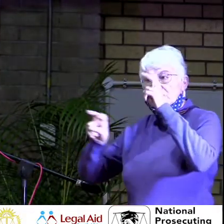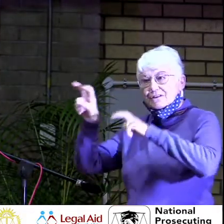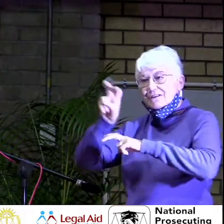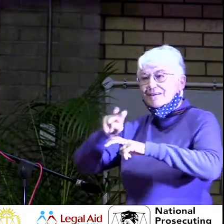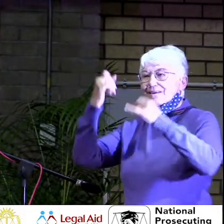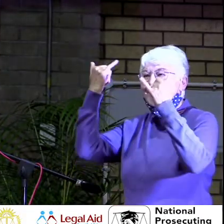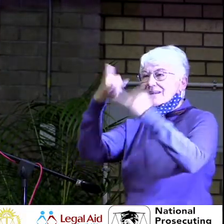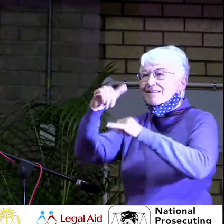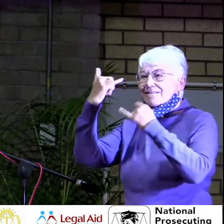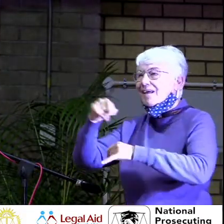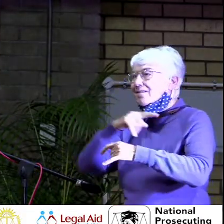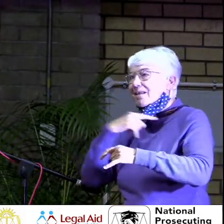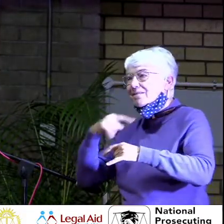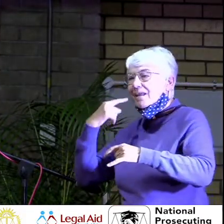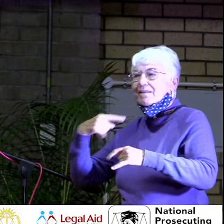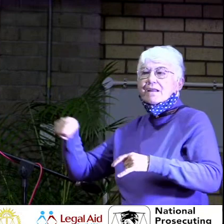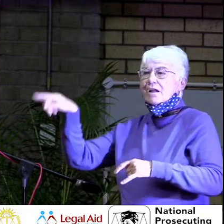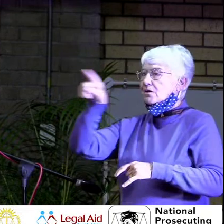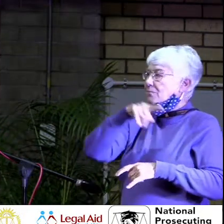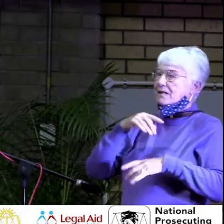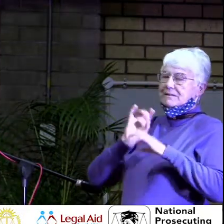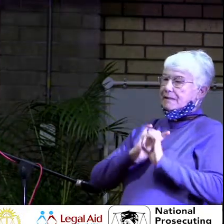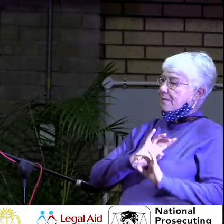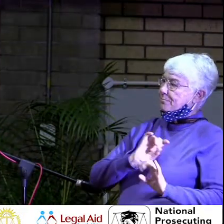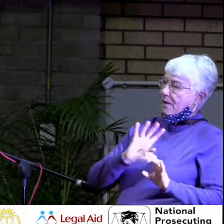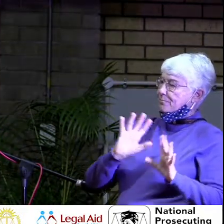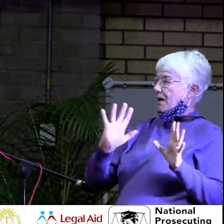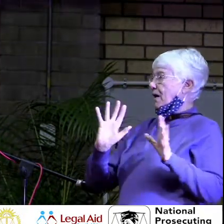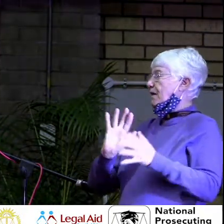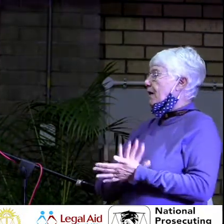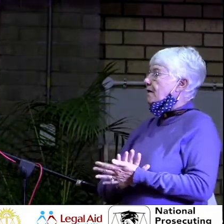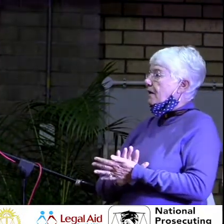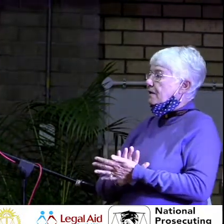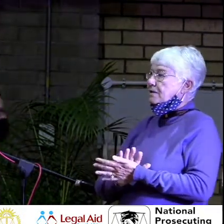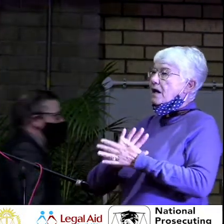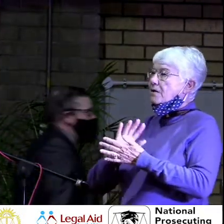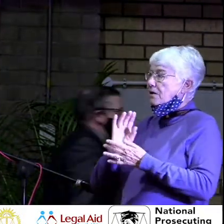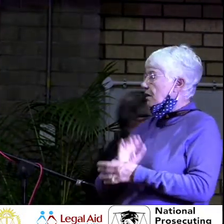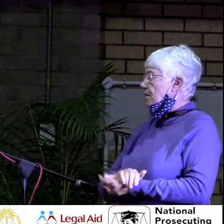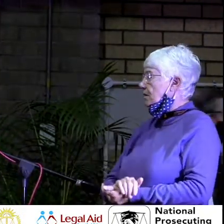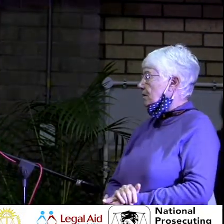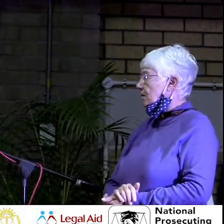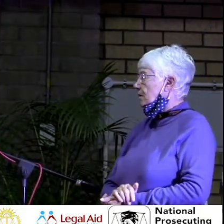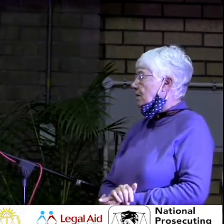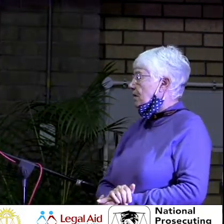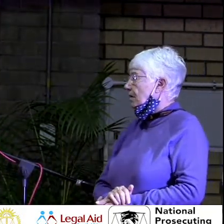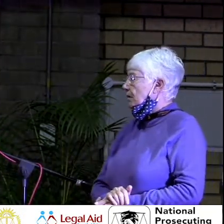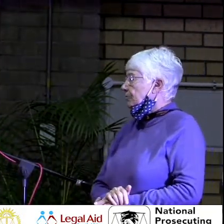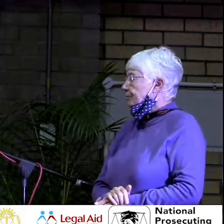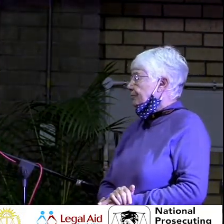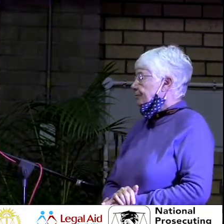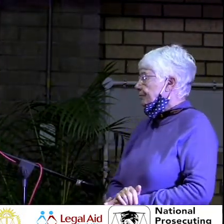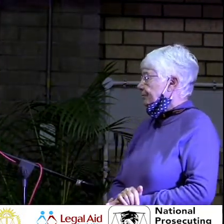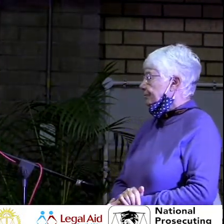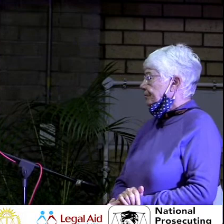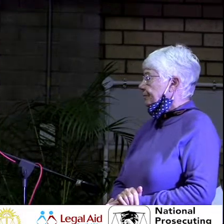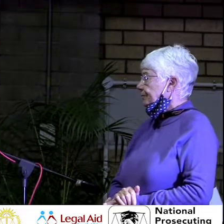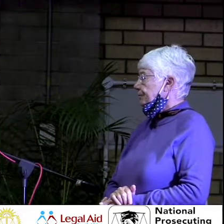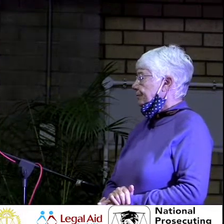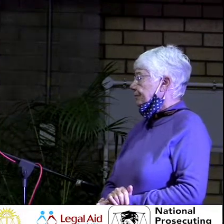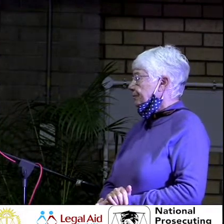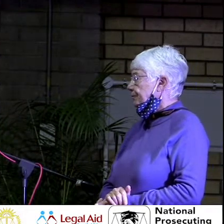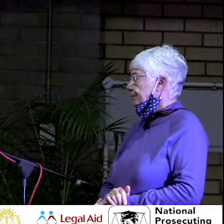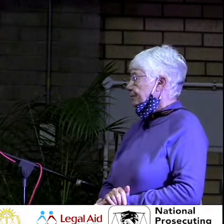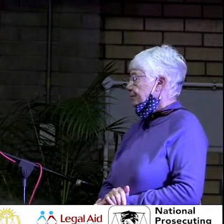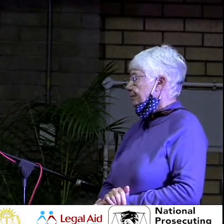prejudice. Part of our mandate is to ensure access to justice and to avoid